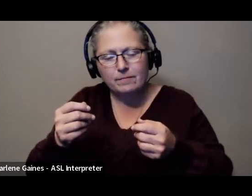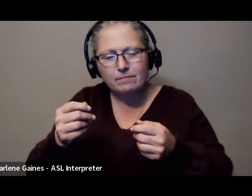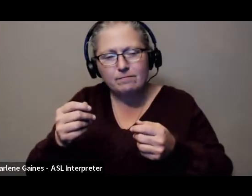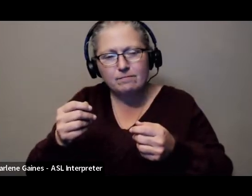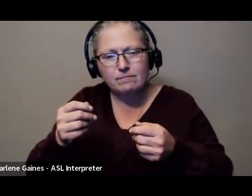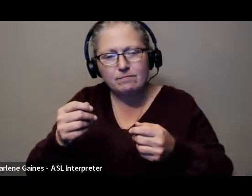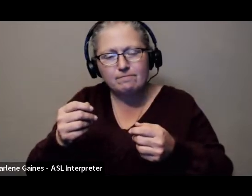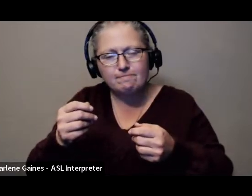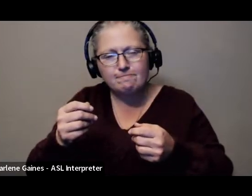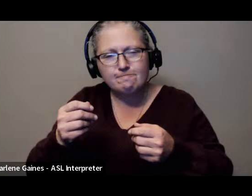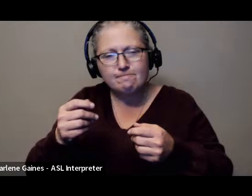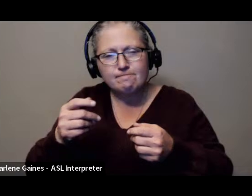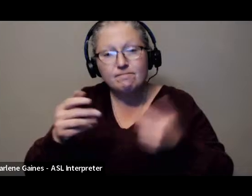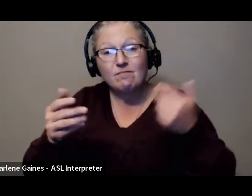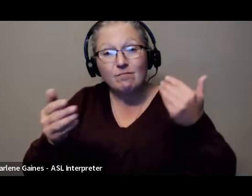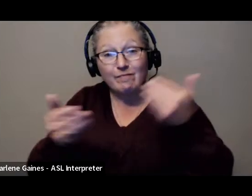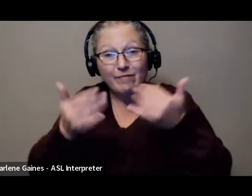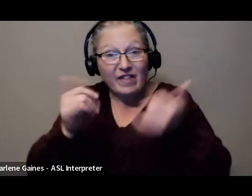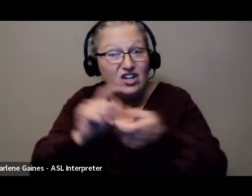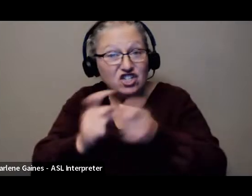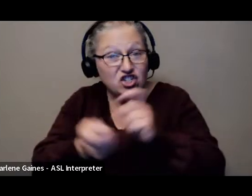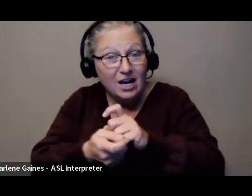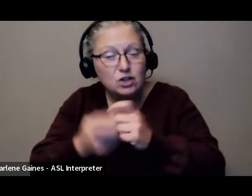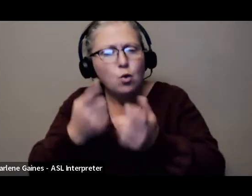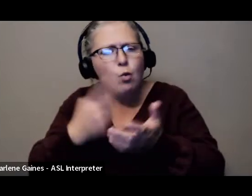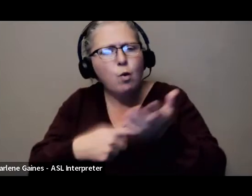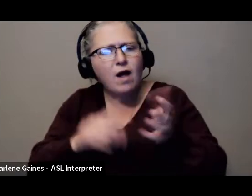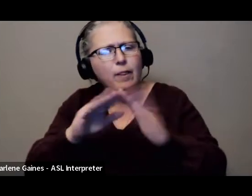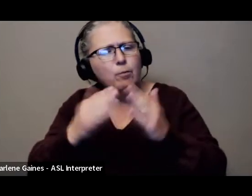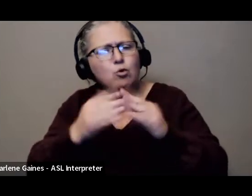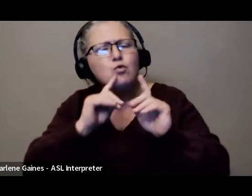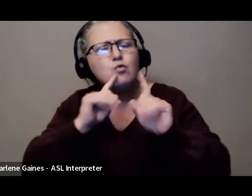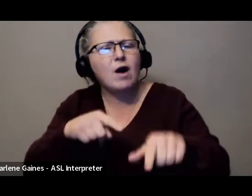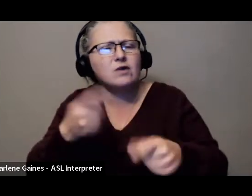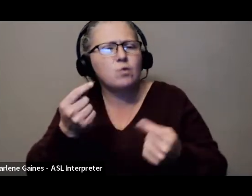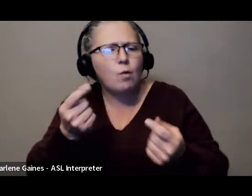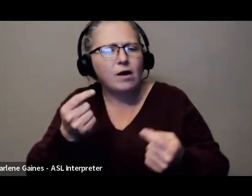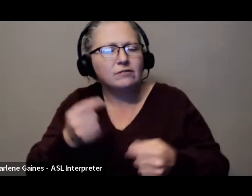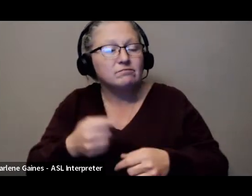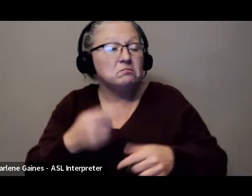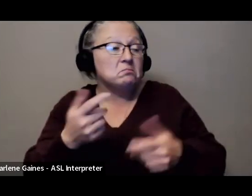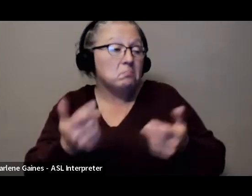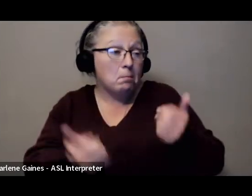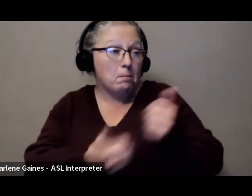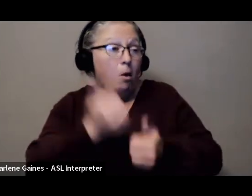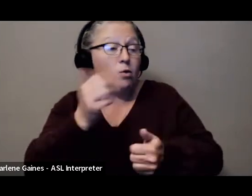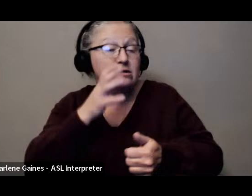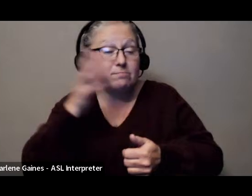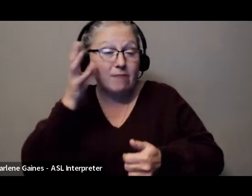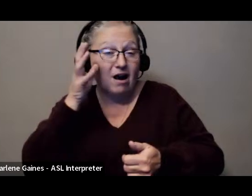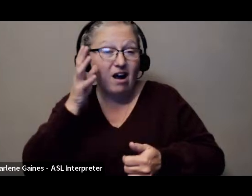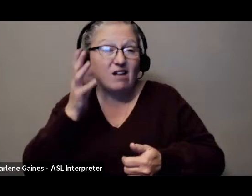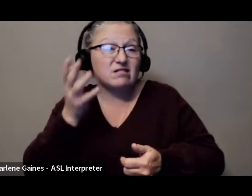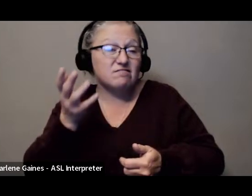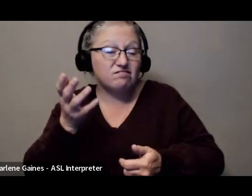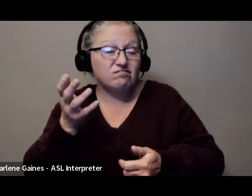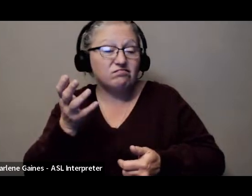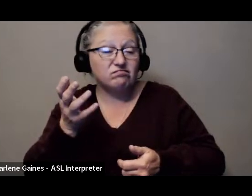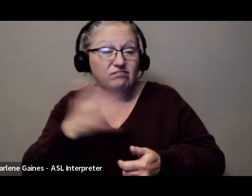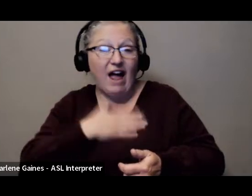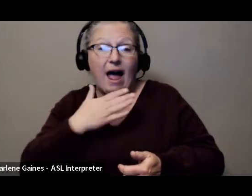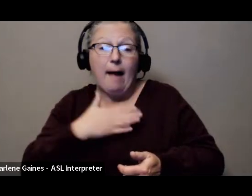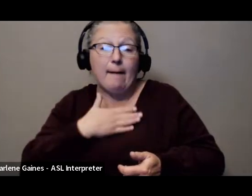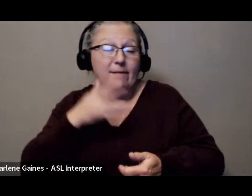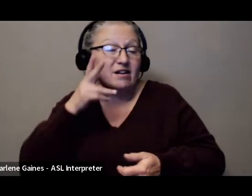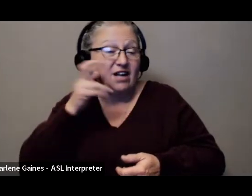these changes, what has been the reaction from the community? For the most part, parents have really been happy